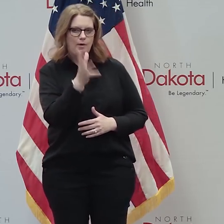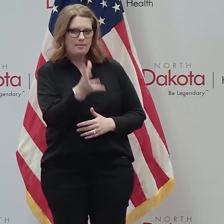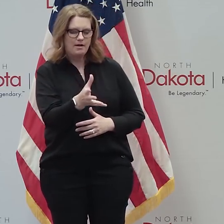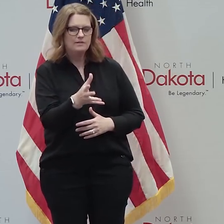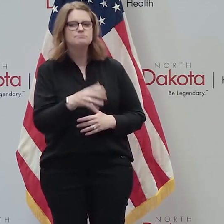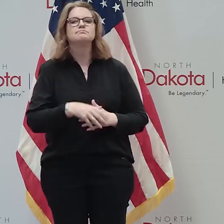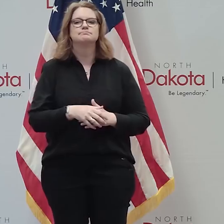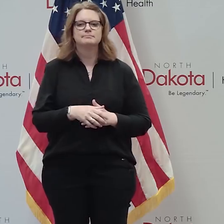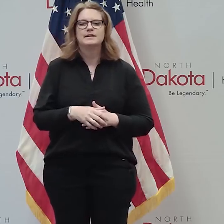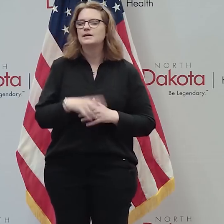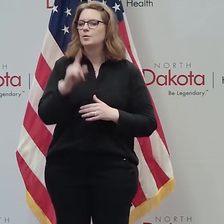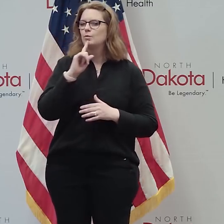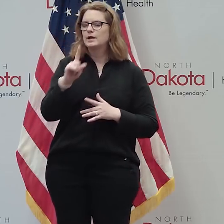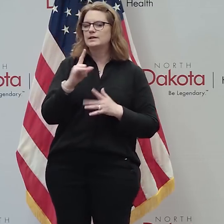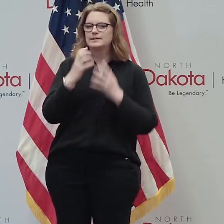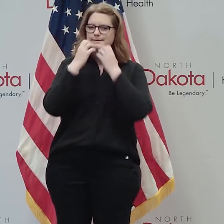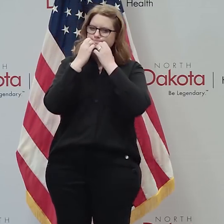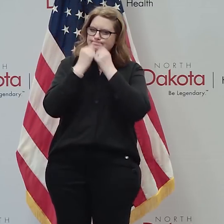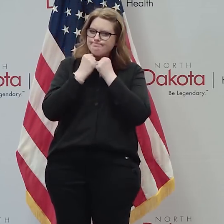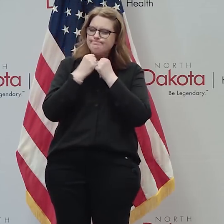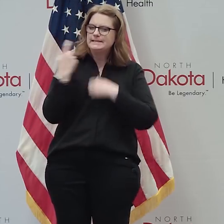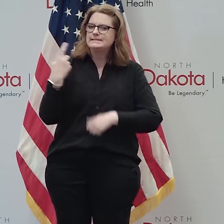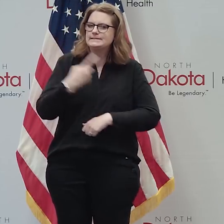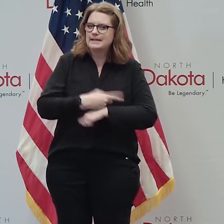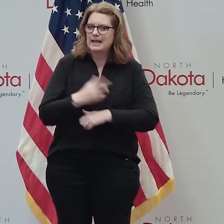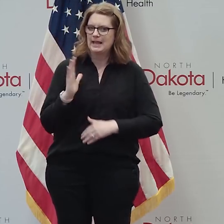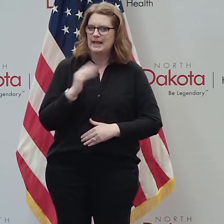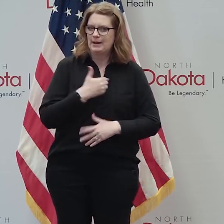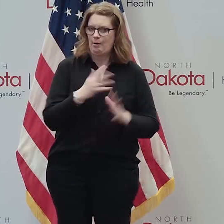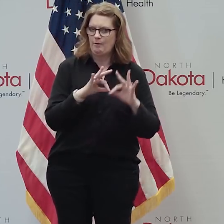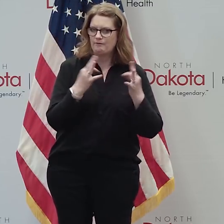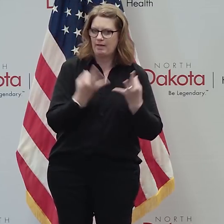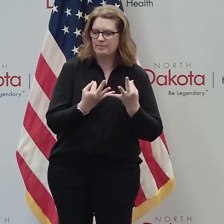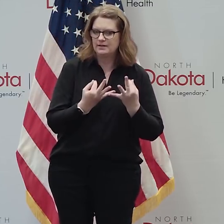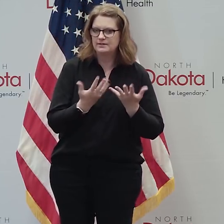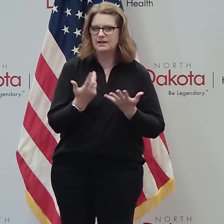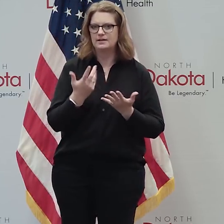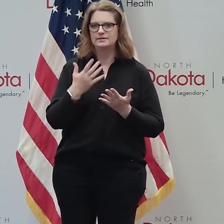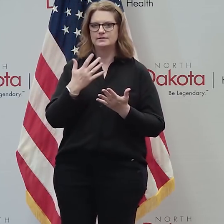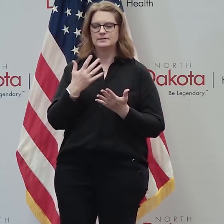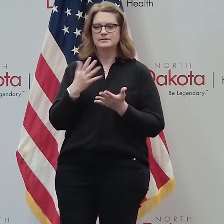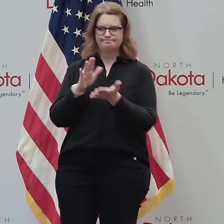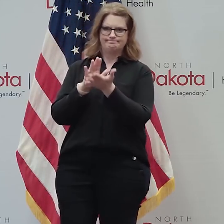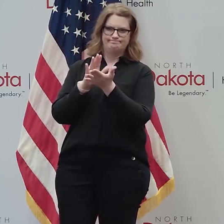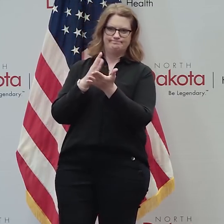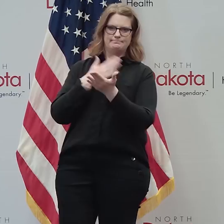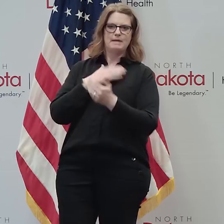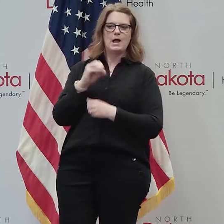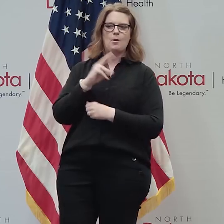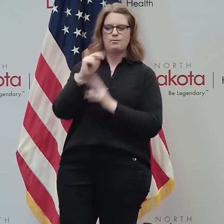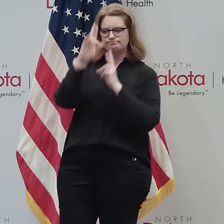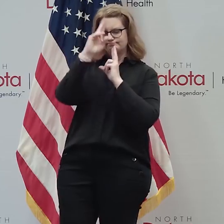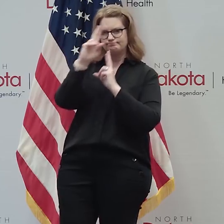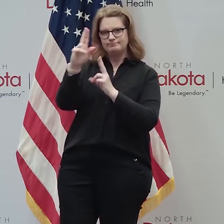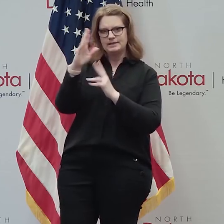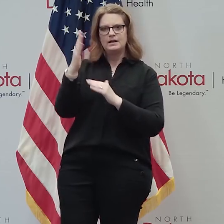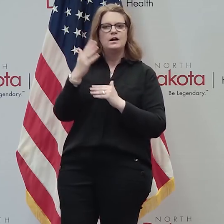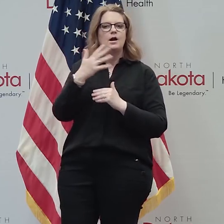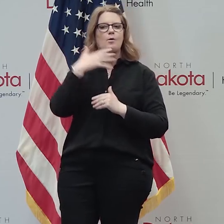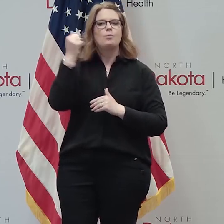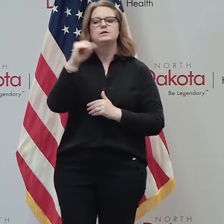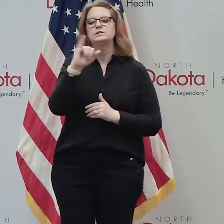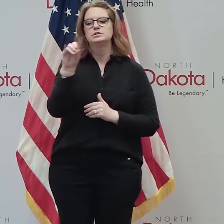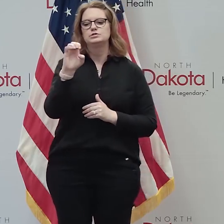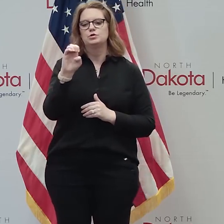always a special day in our family. Another personal shout out to our eldest, Joe Burgum, who